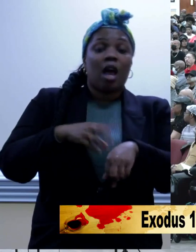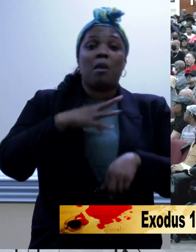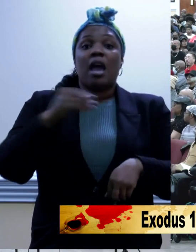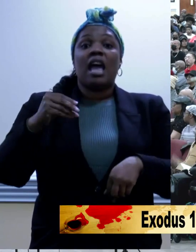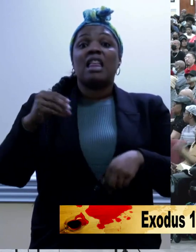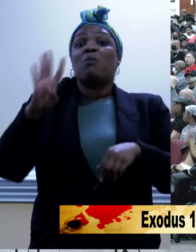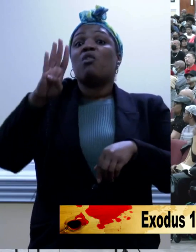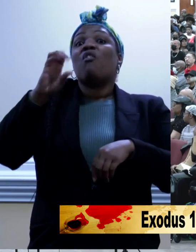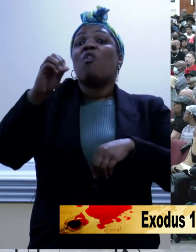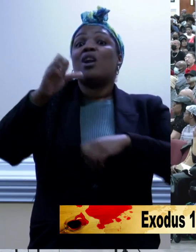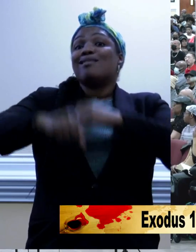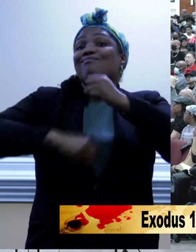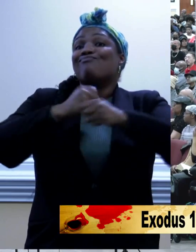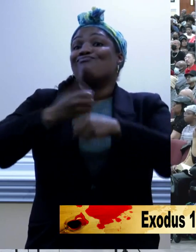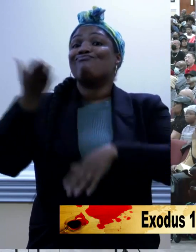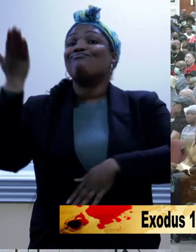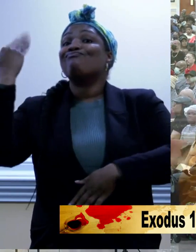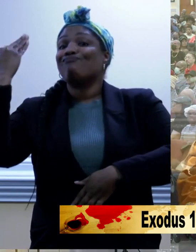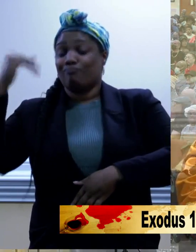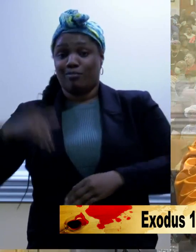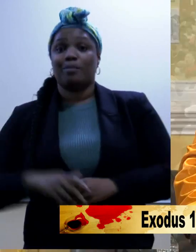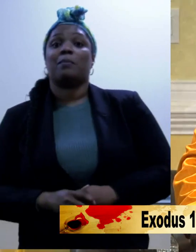So now,